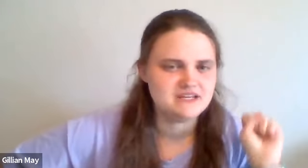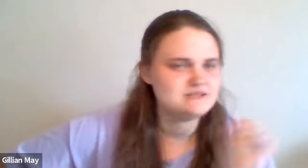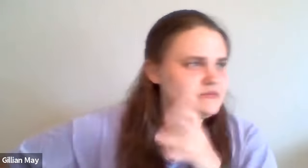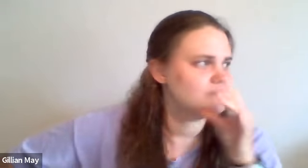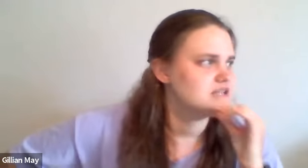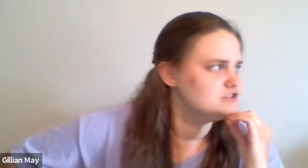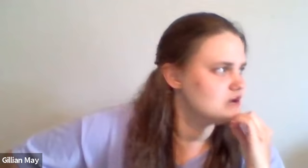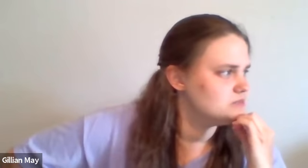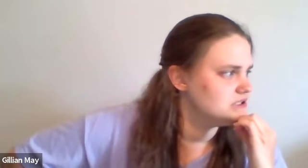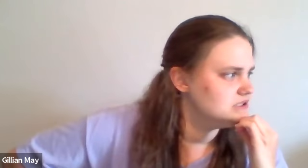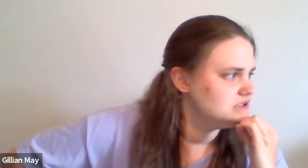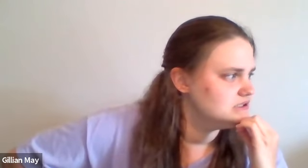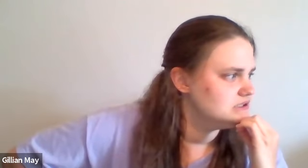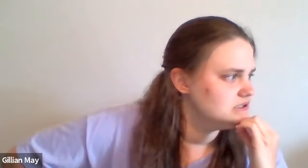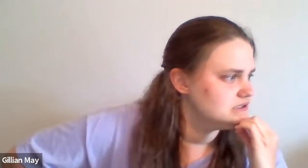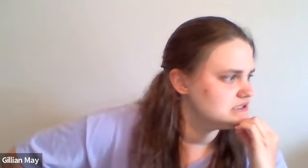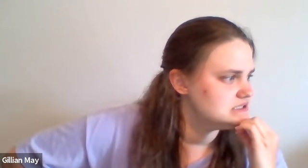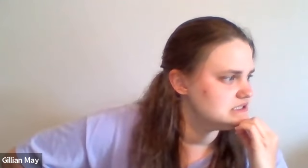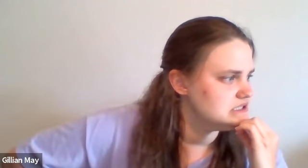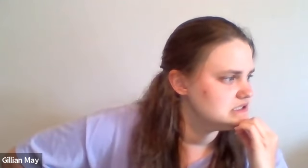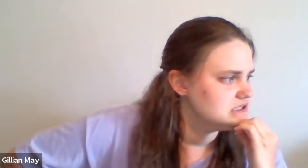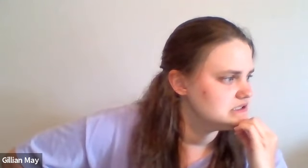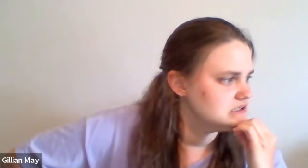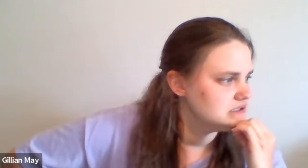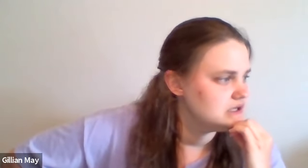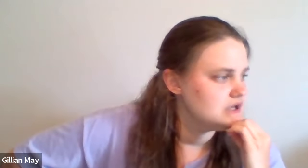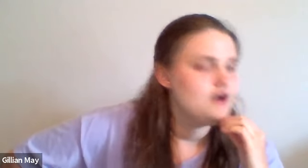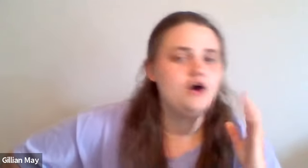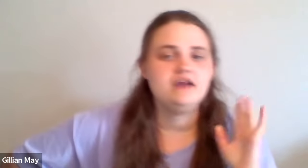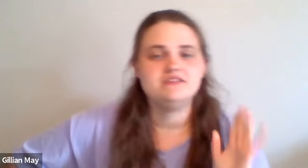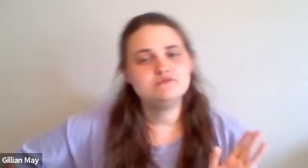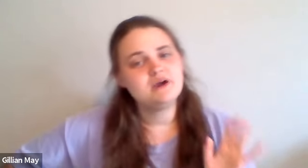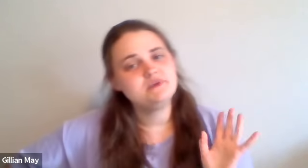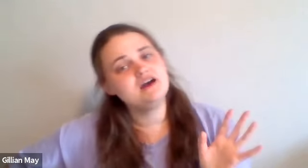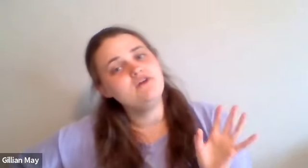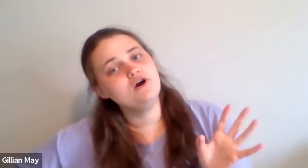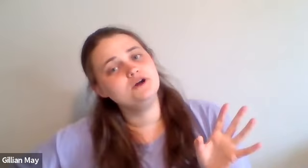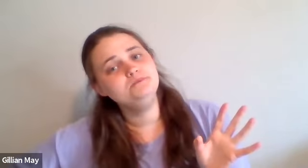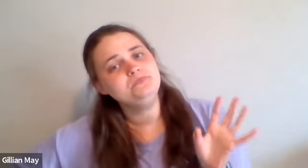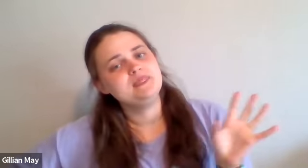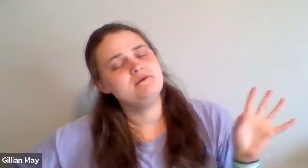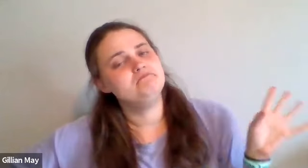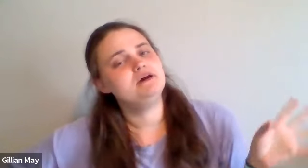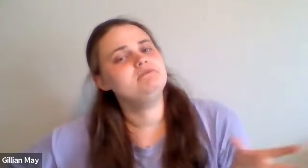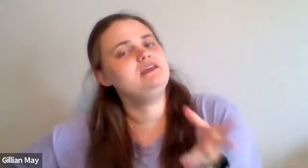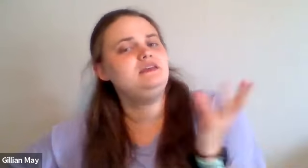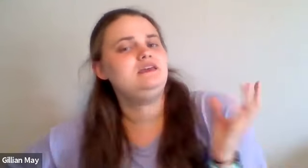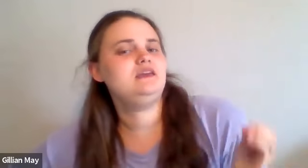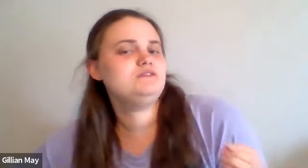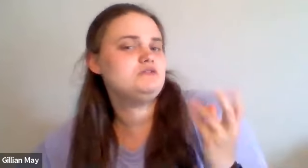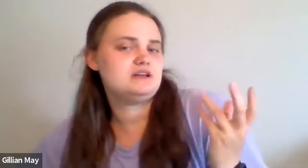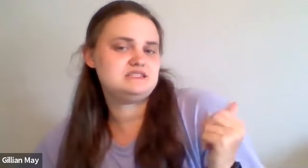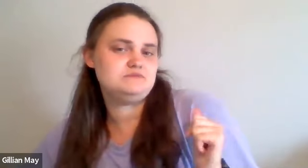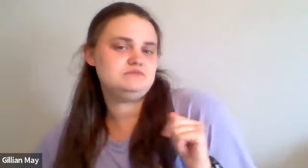things, but now it's kind of dropping. Let's see. Okay, this one might be kind of hard, but I'm giving you guys some